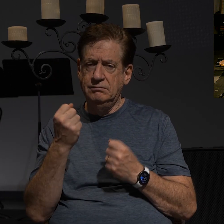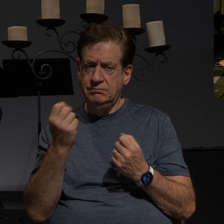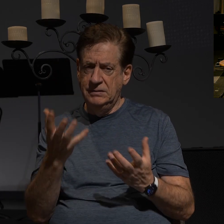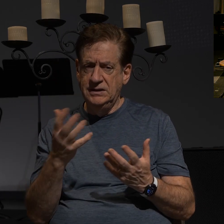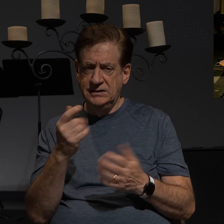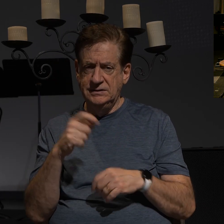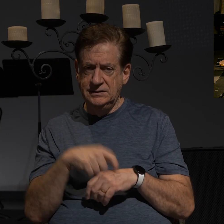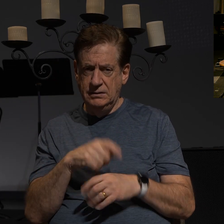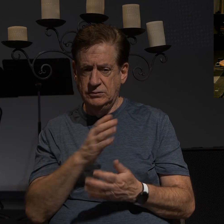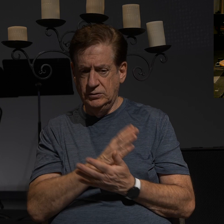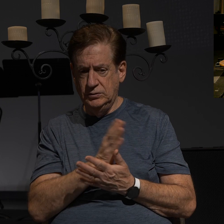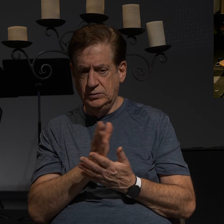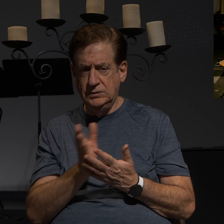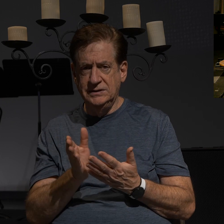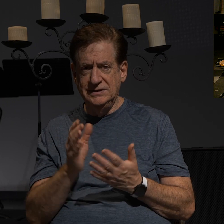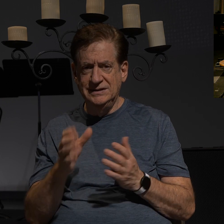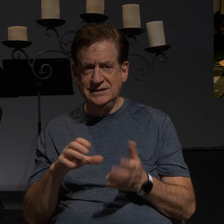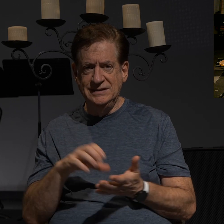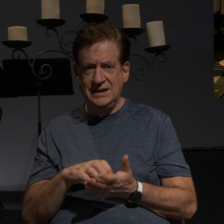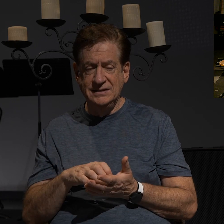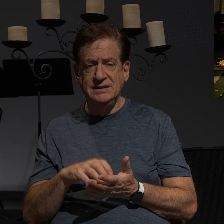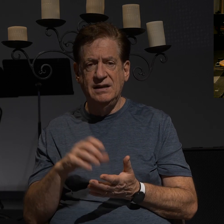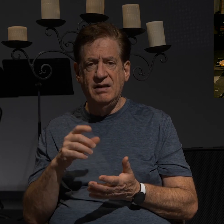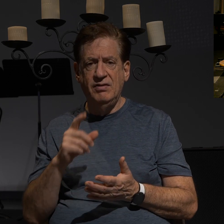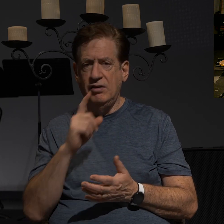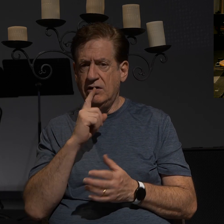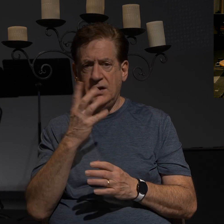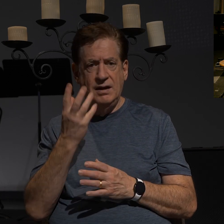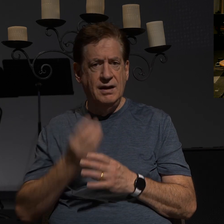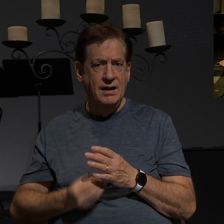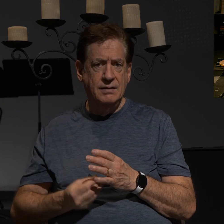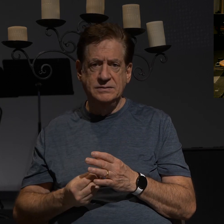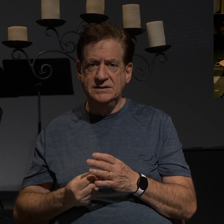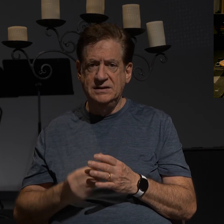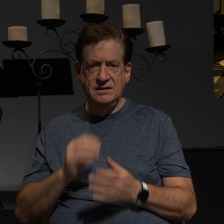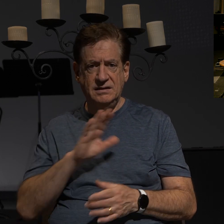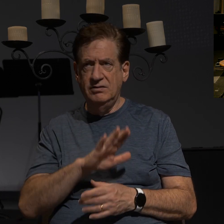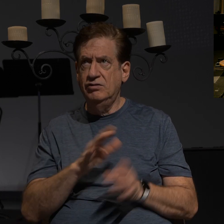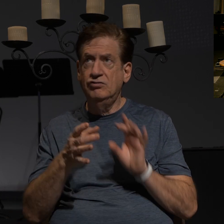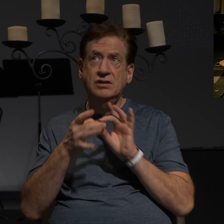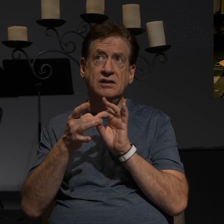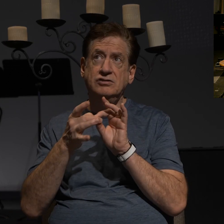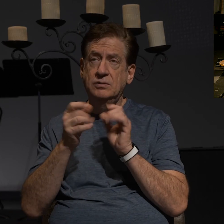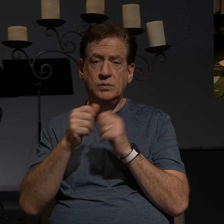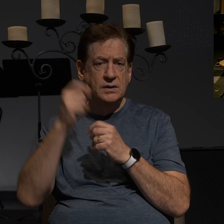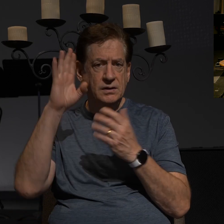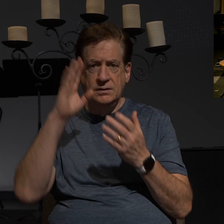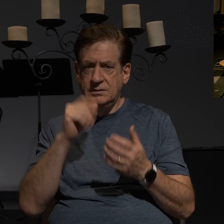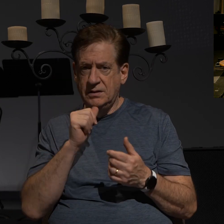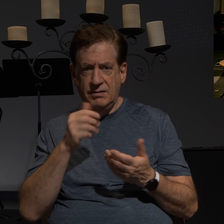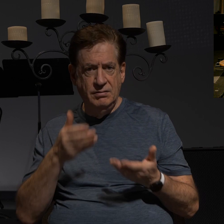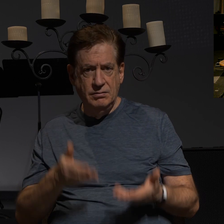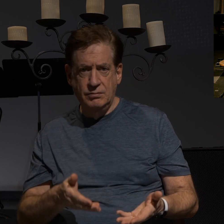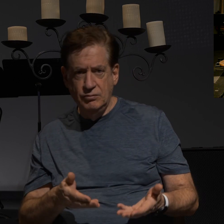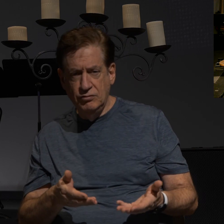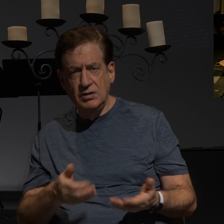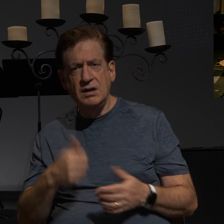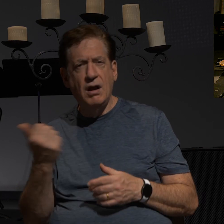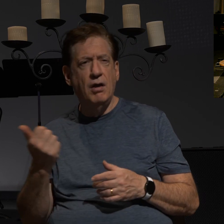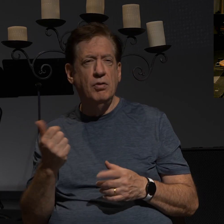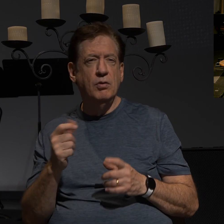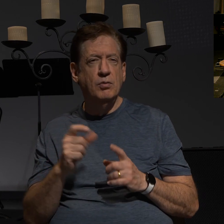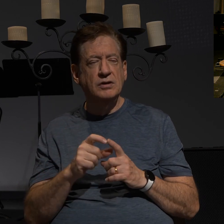the text, is that they are absent in their relationship with God. Another way to say this would be,